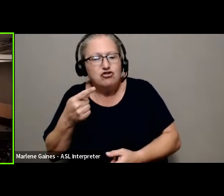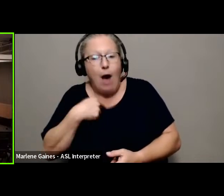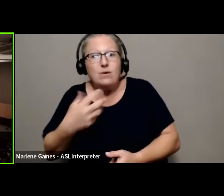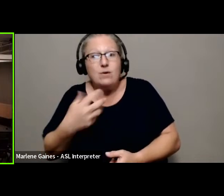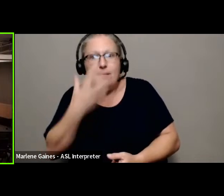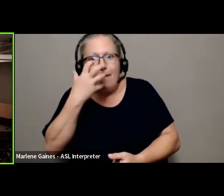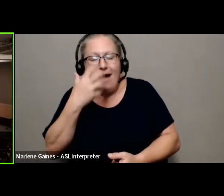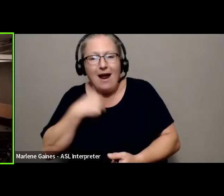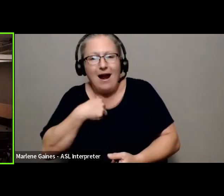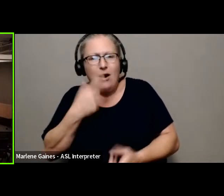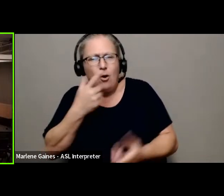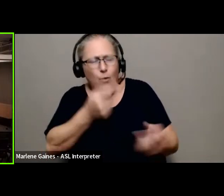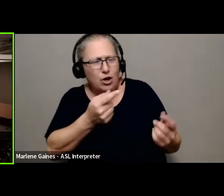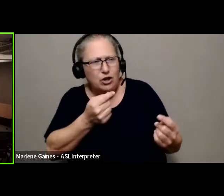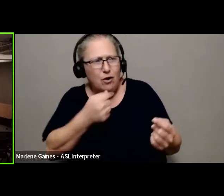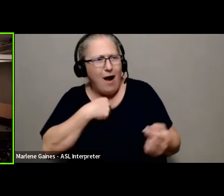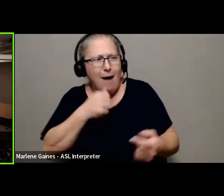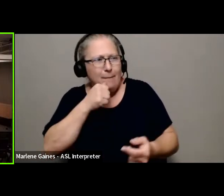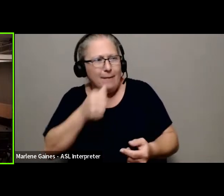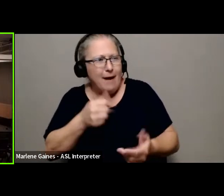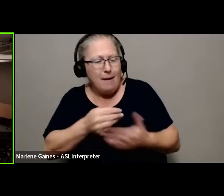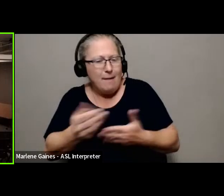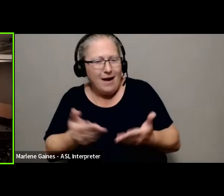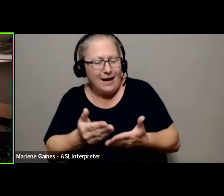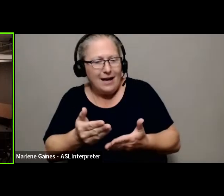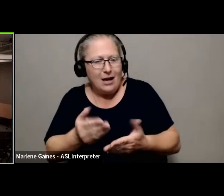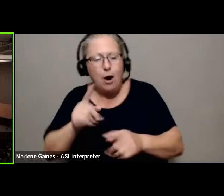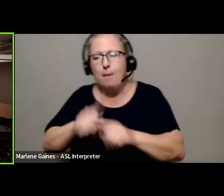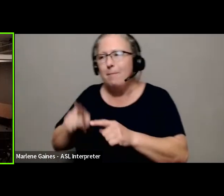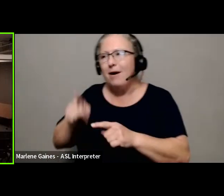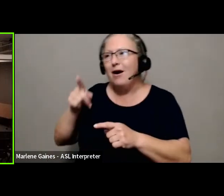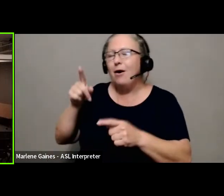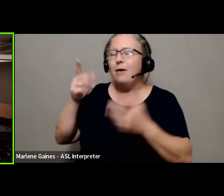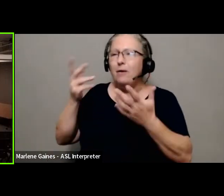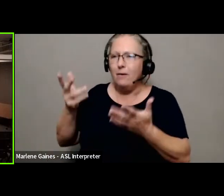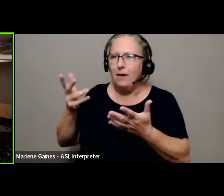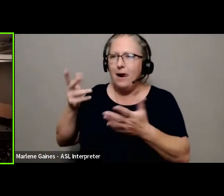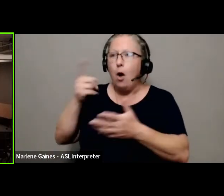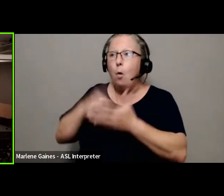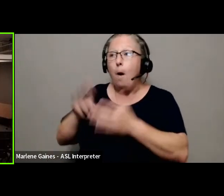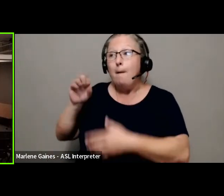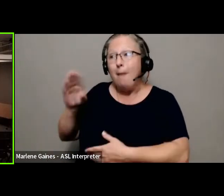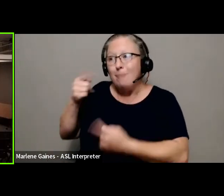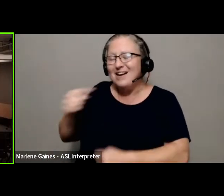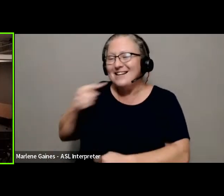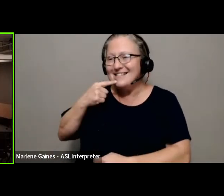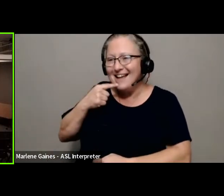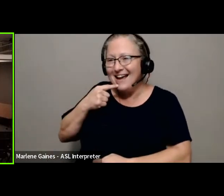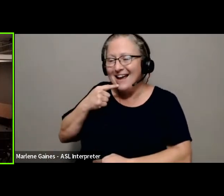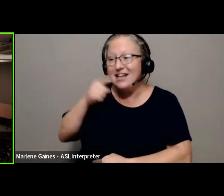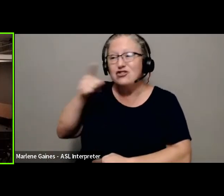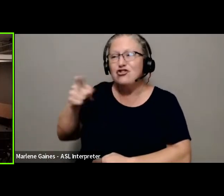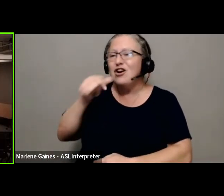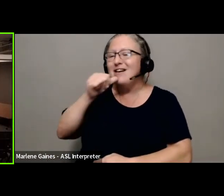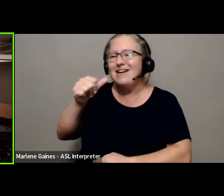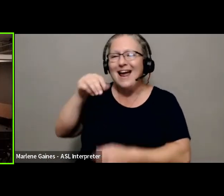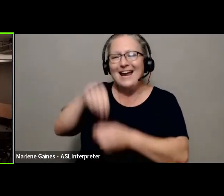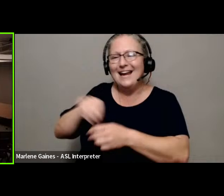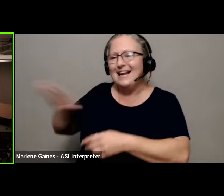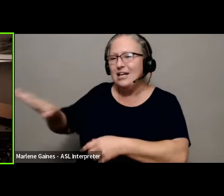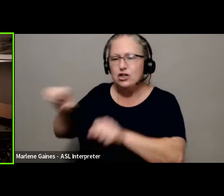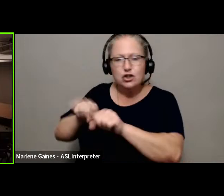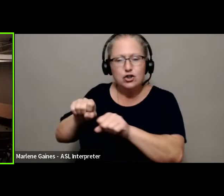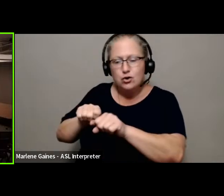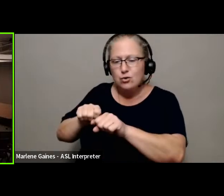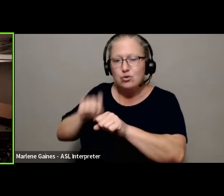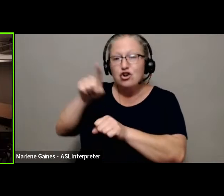that I said, what are you doing? And I'm not buying my stuff here. But what Bob is trying to say is, you're not in his shoes. I